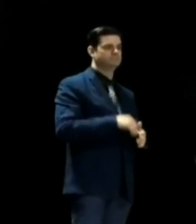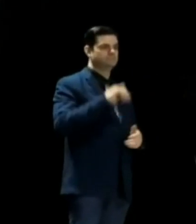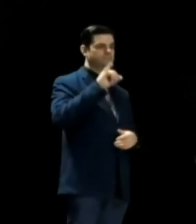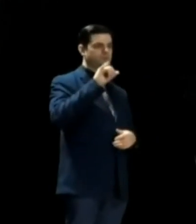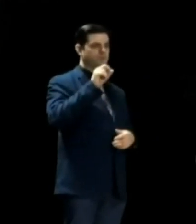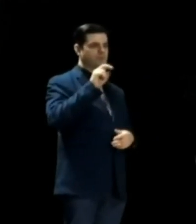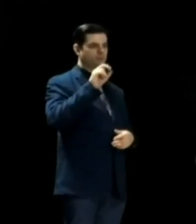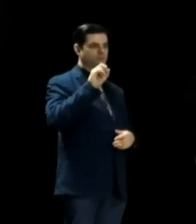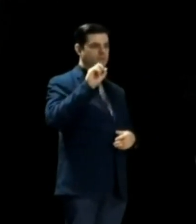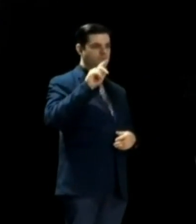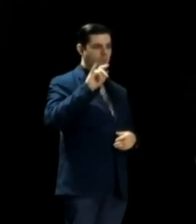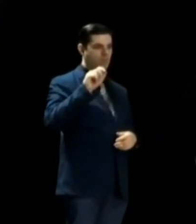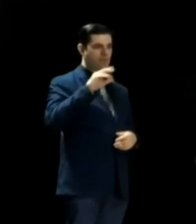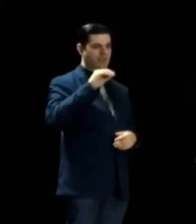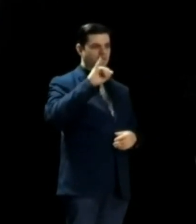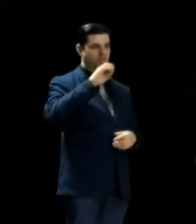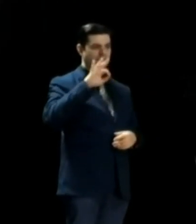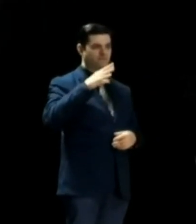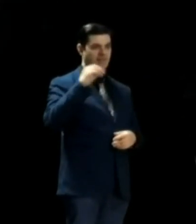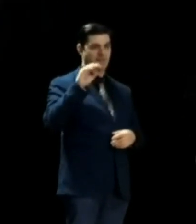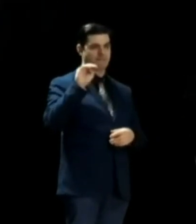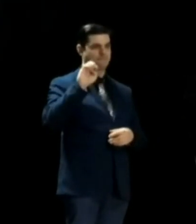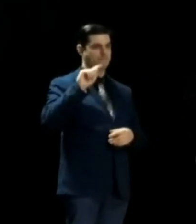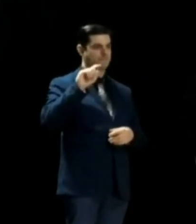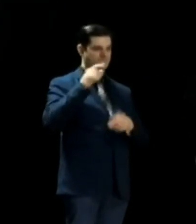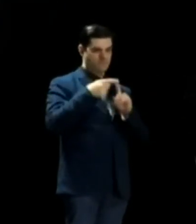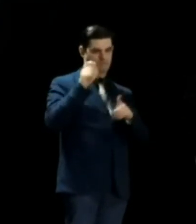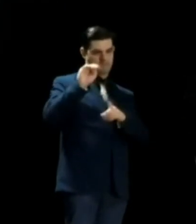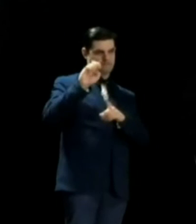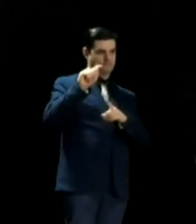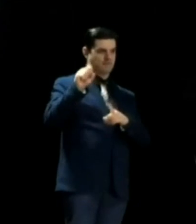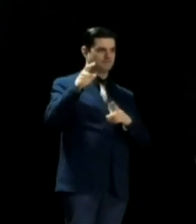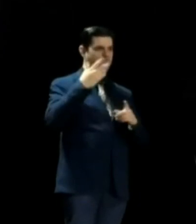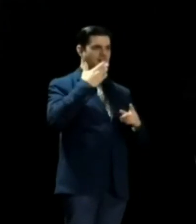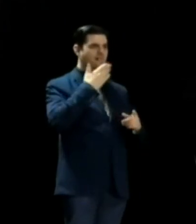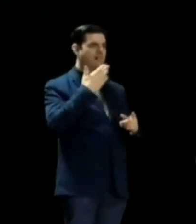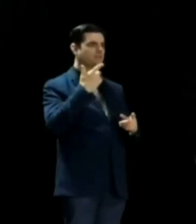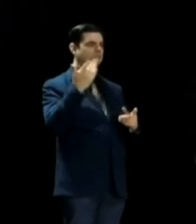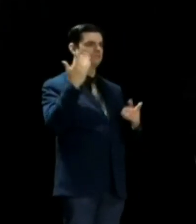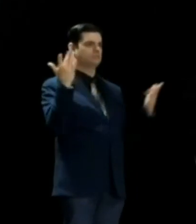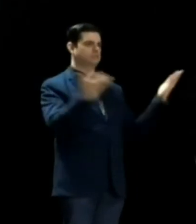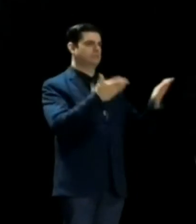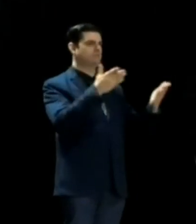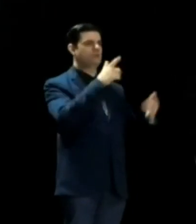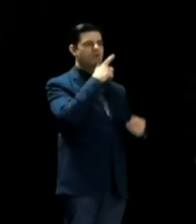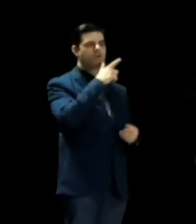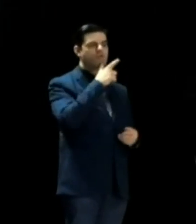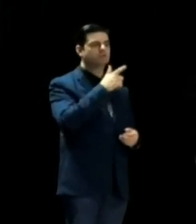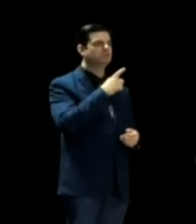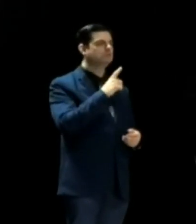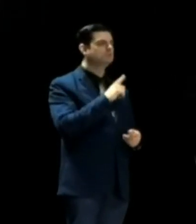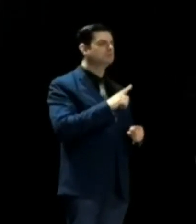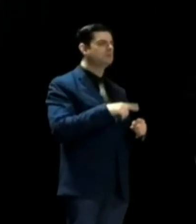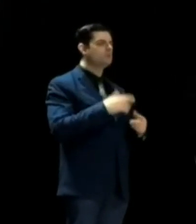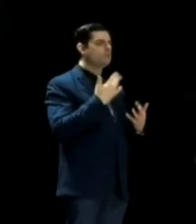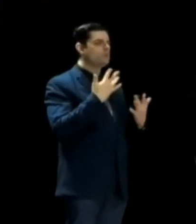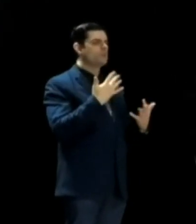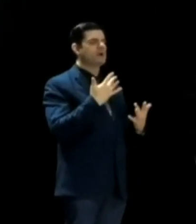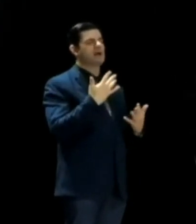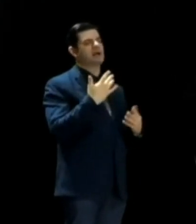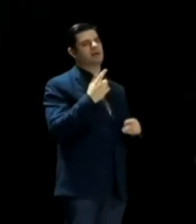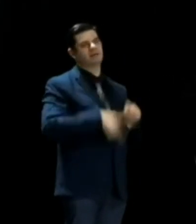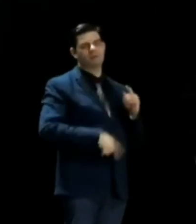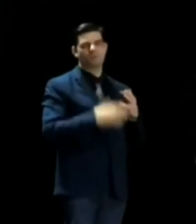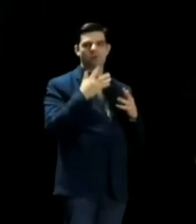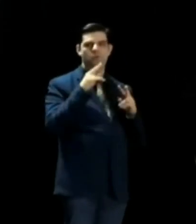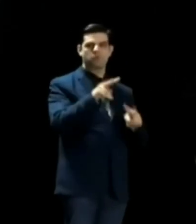the Mets, thank you for that. We cannot wait to see the Mets playing baseball again. A reminder, we've been